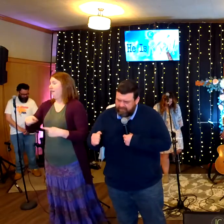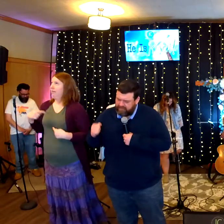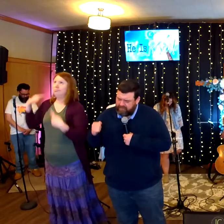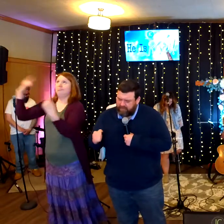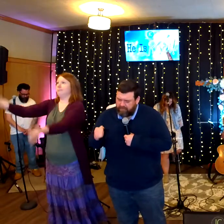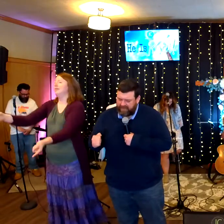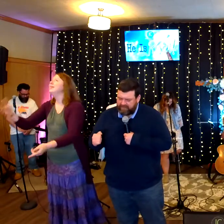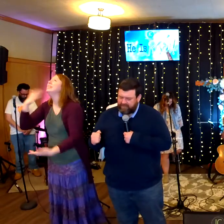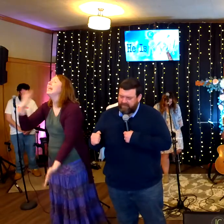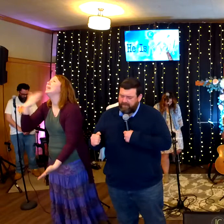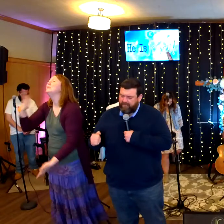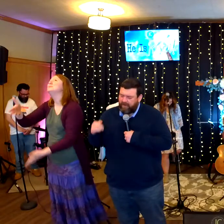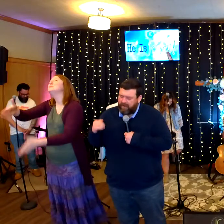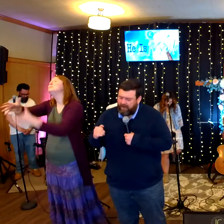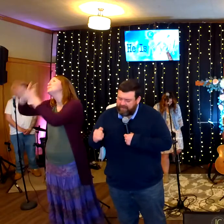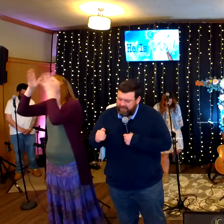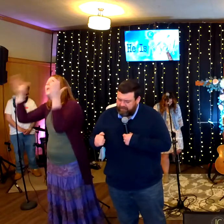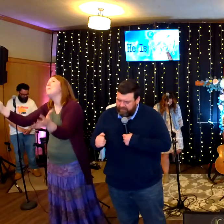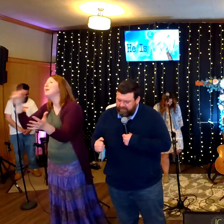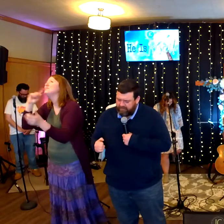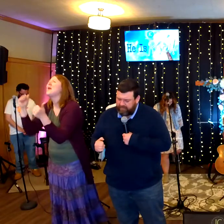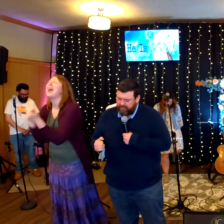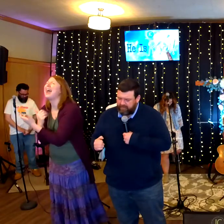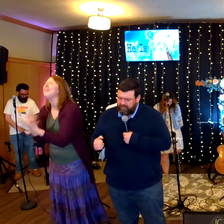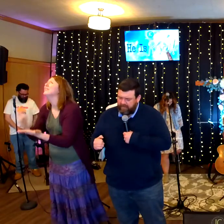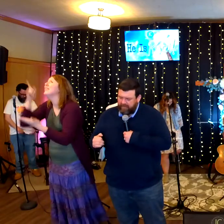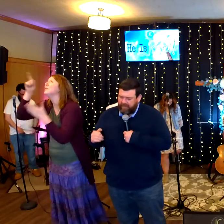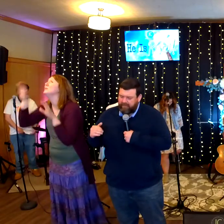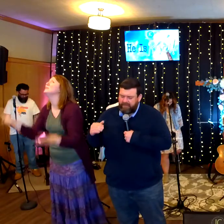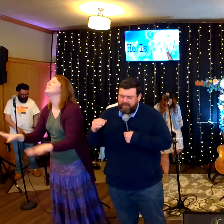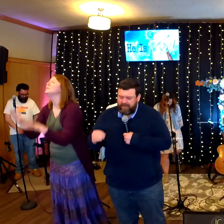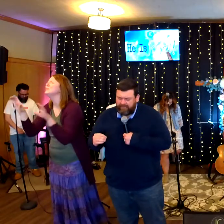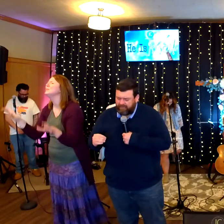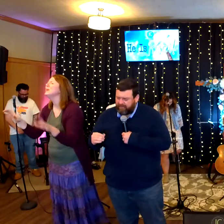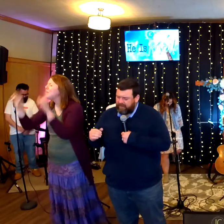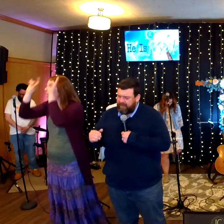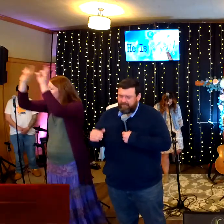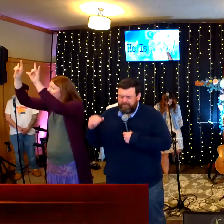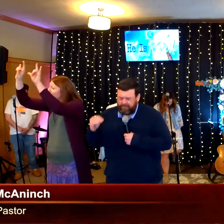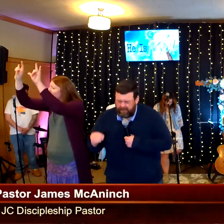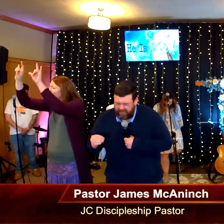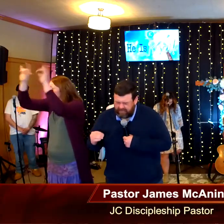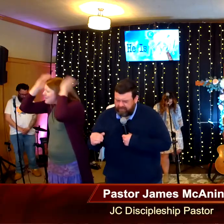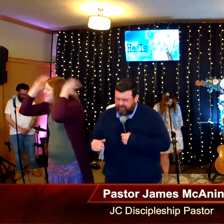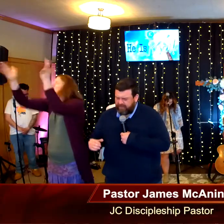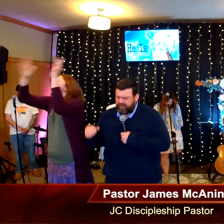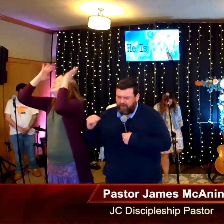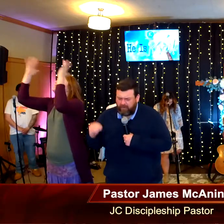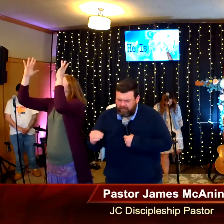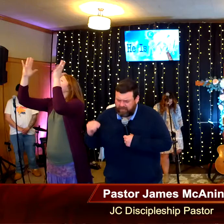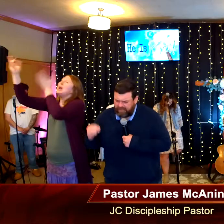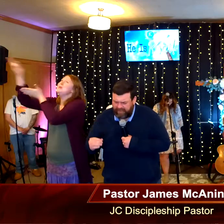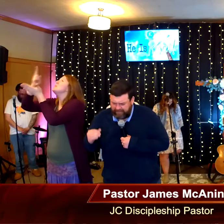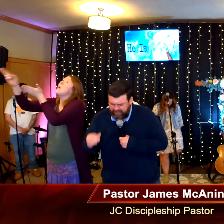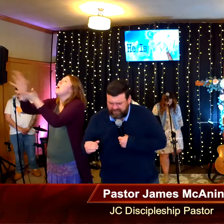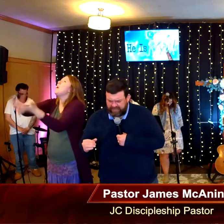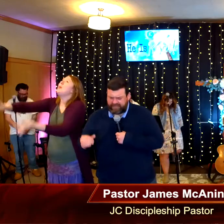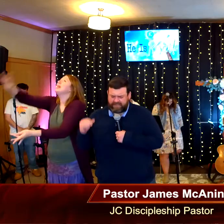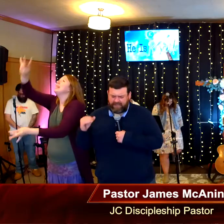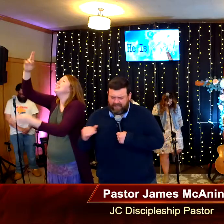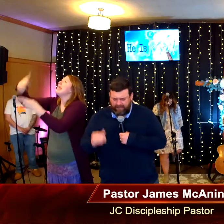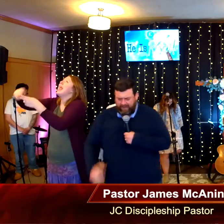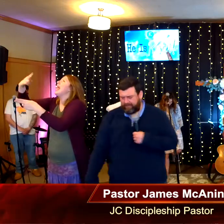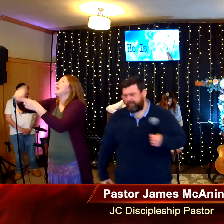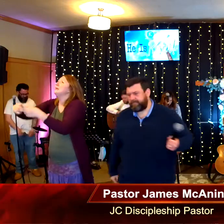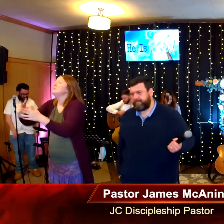Thank you so much for all that you do. And we love you and we praise you in your holy name,